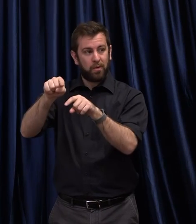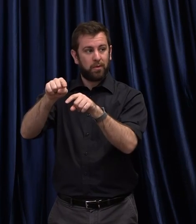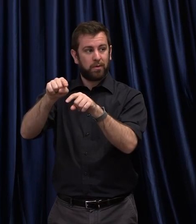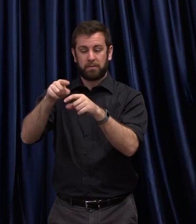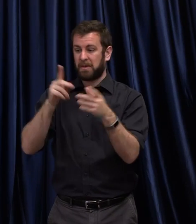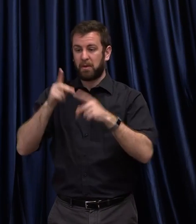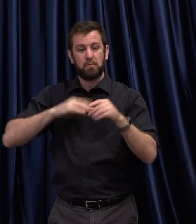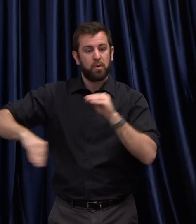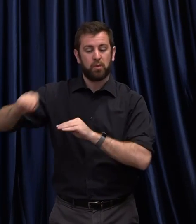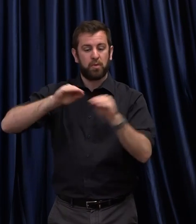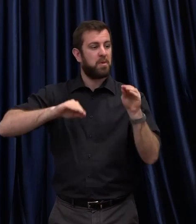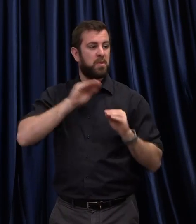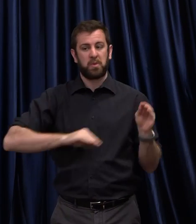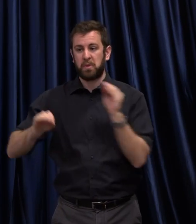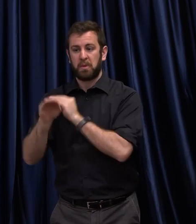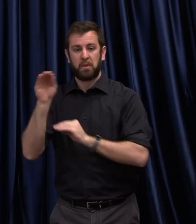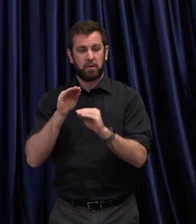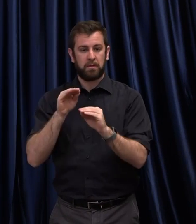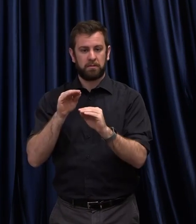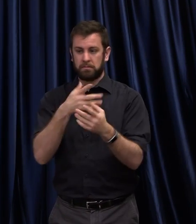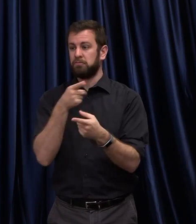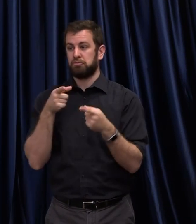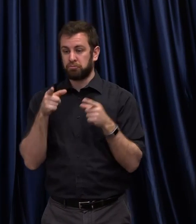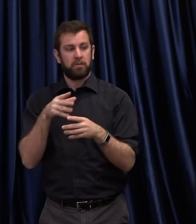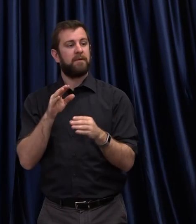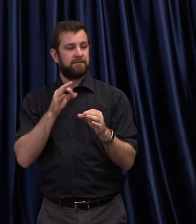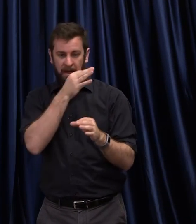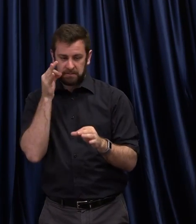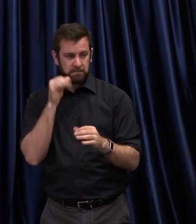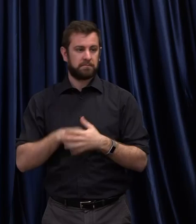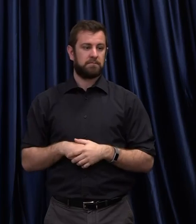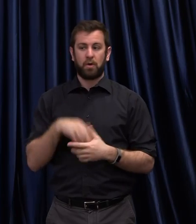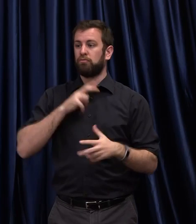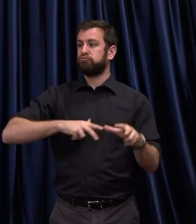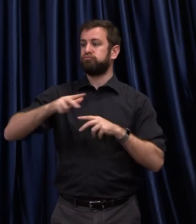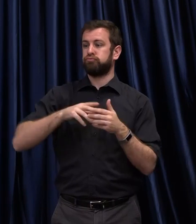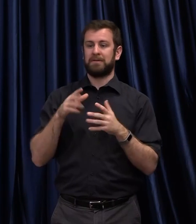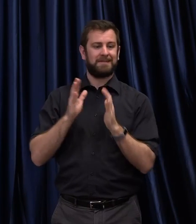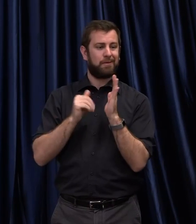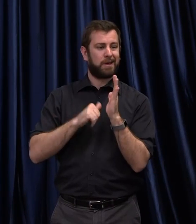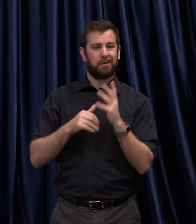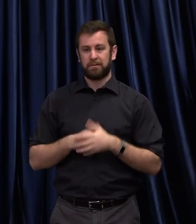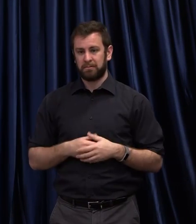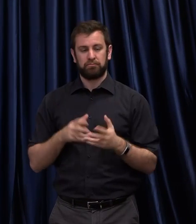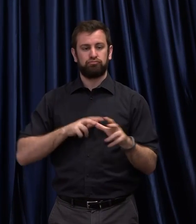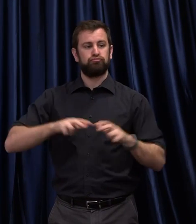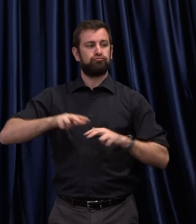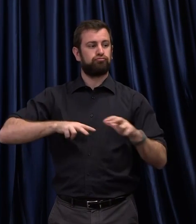they are moving, you're fasting. You're walking down the street, you're downtown, you're